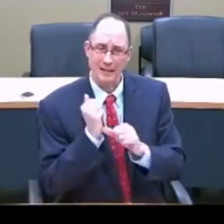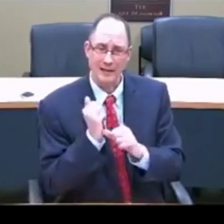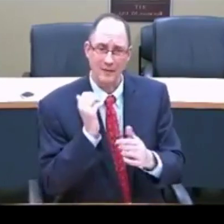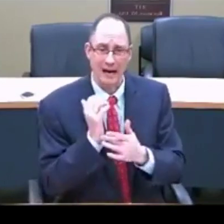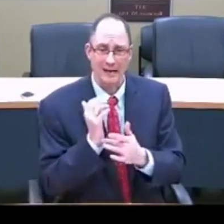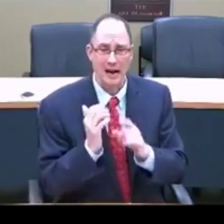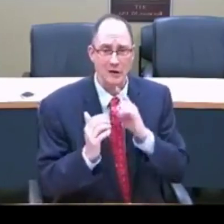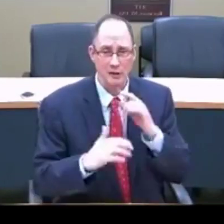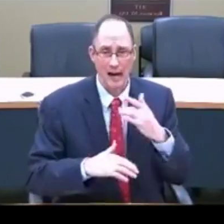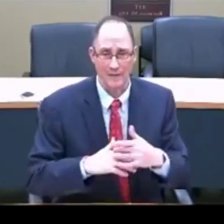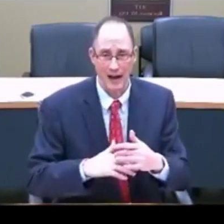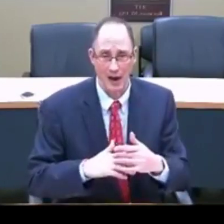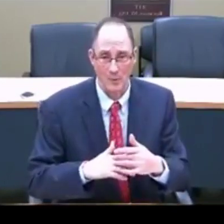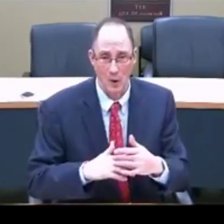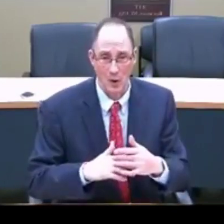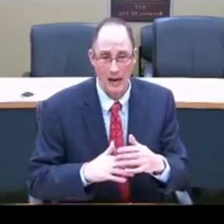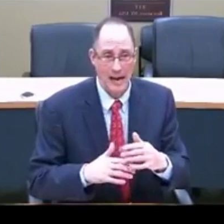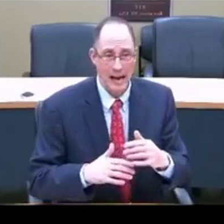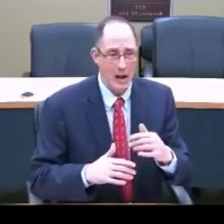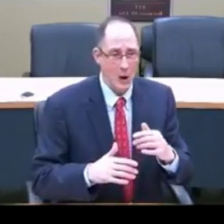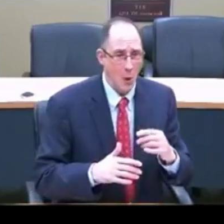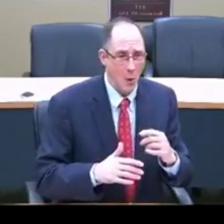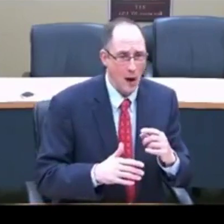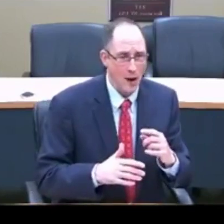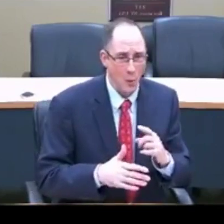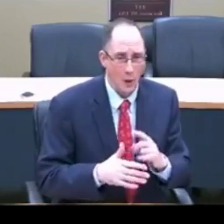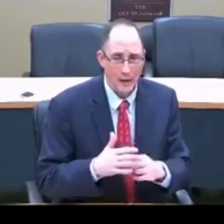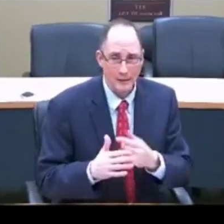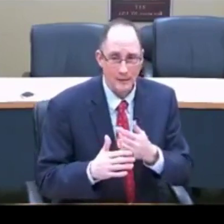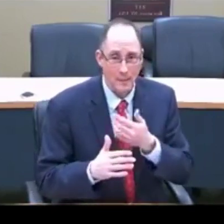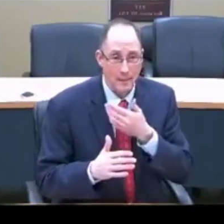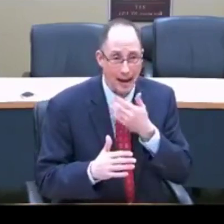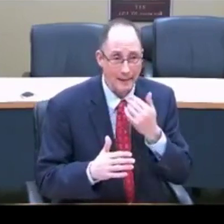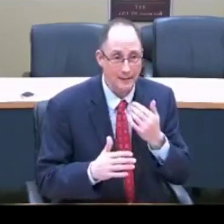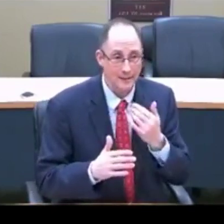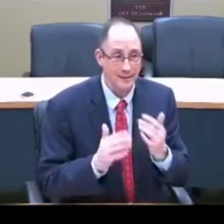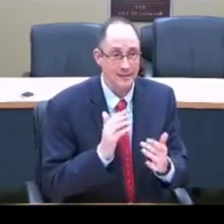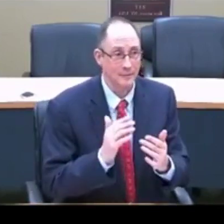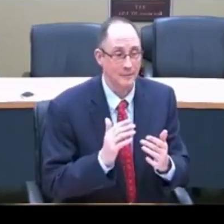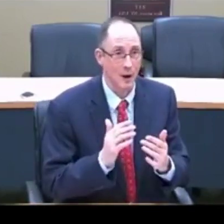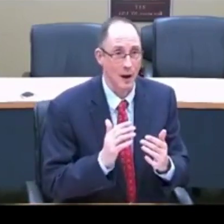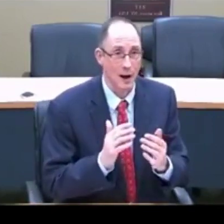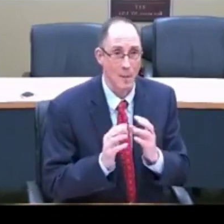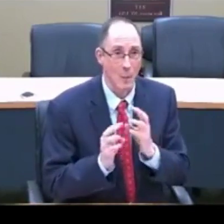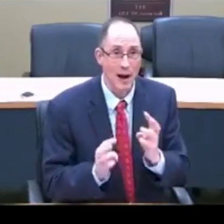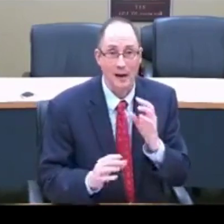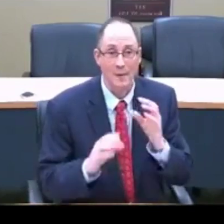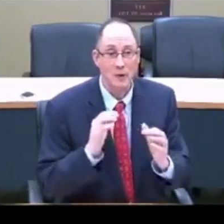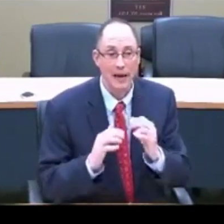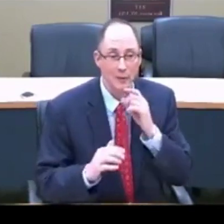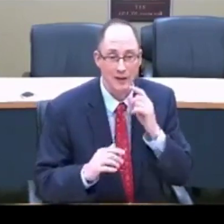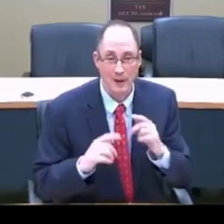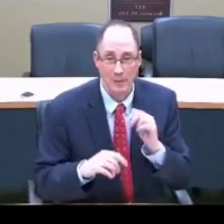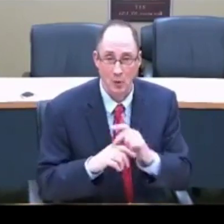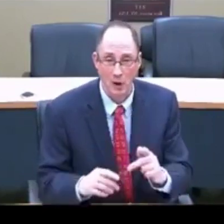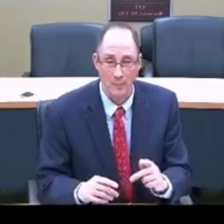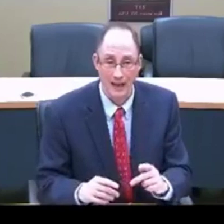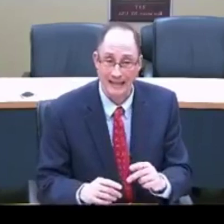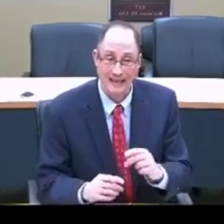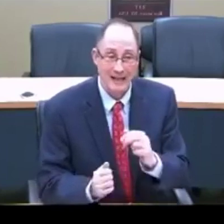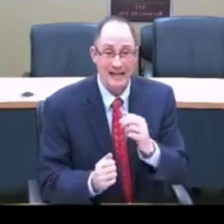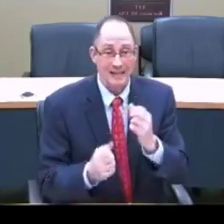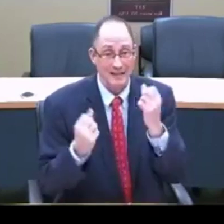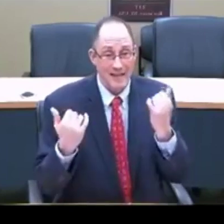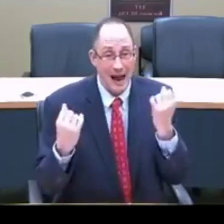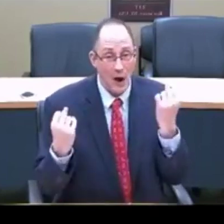assistive technology are available? What is the best way to communicate with the people in the workplace?